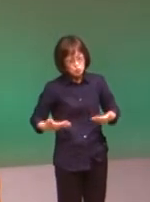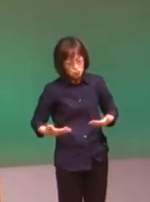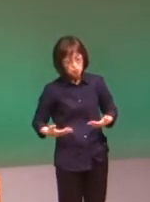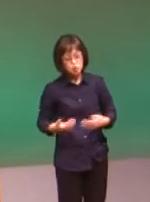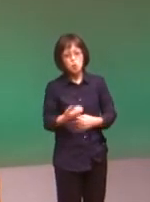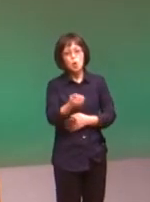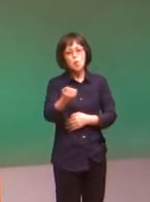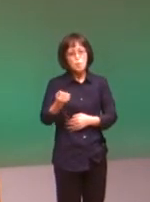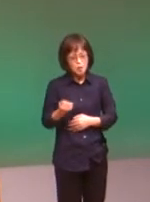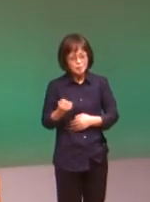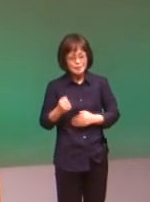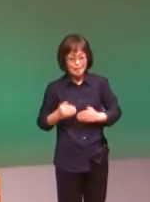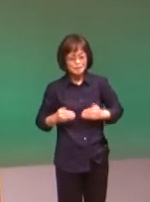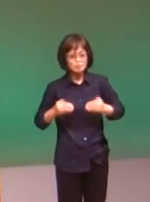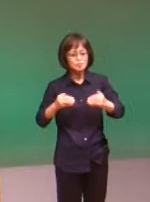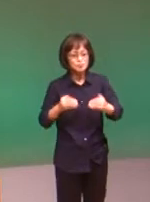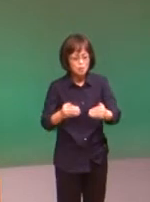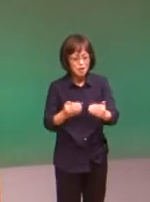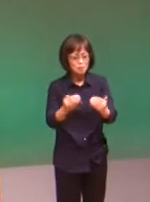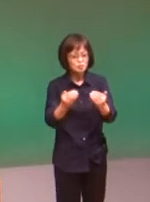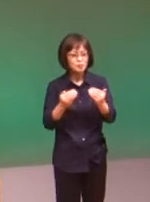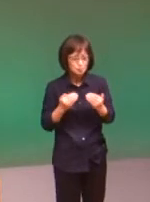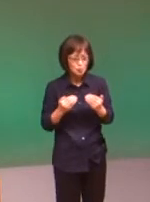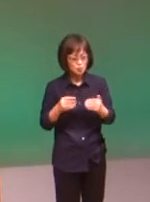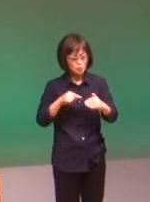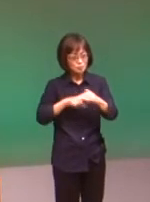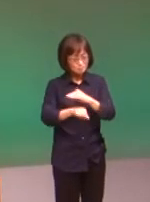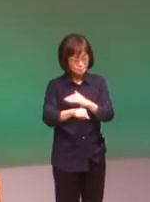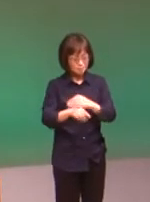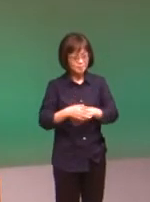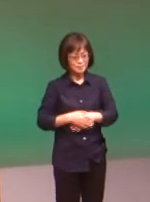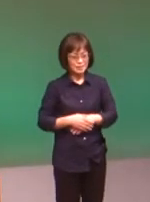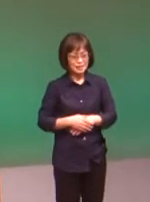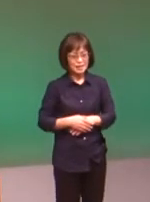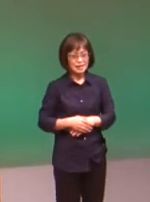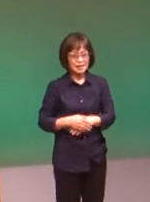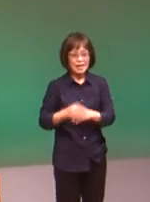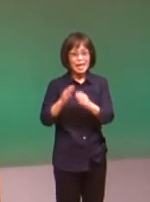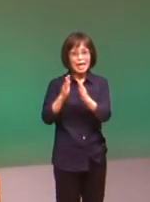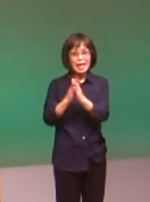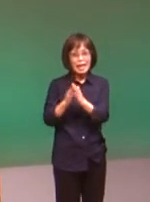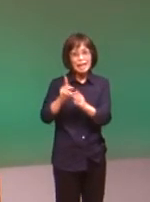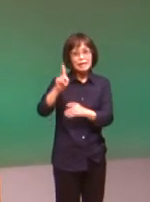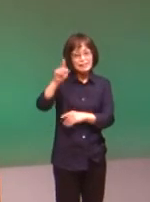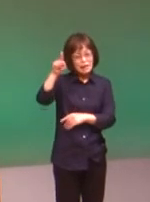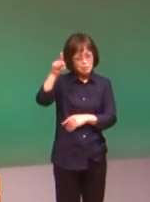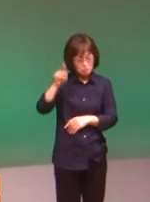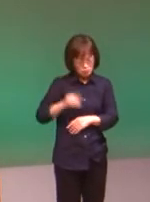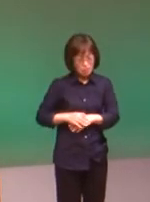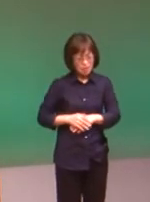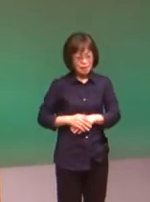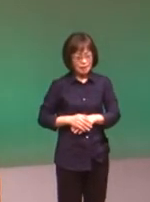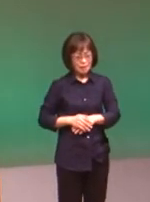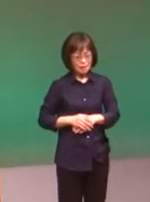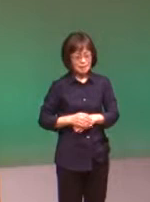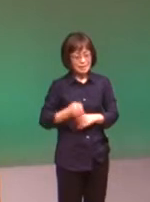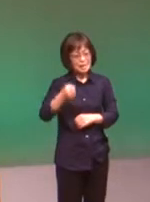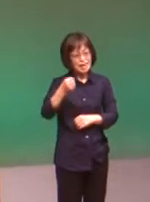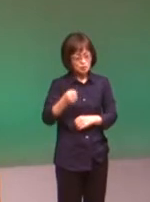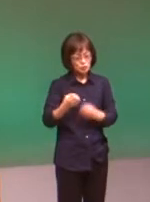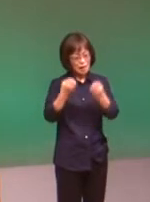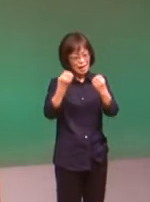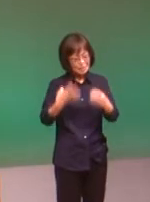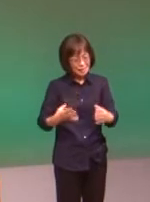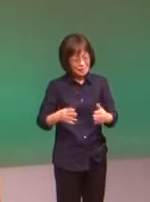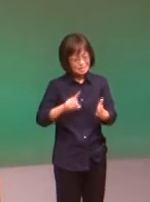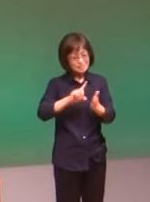used in waging war. For Camus, the new circumstances of nuclear weapons in the world required